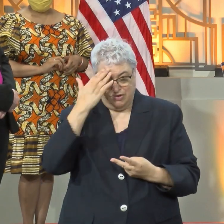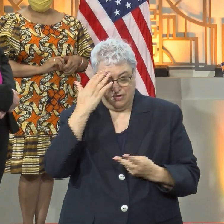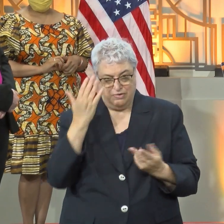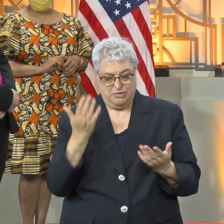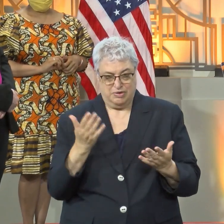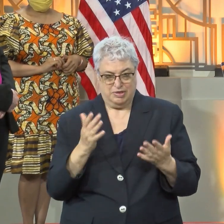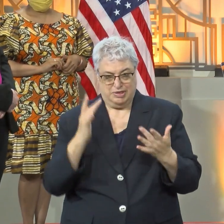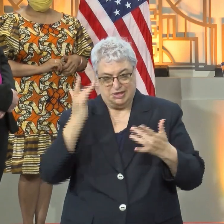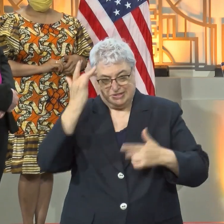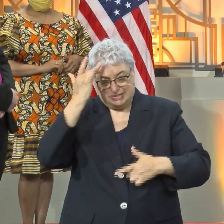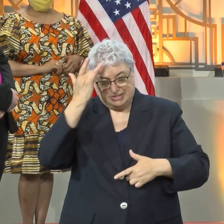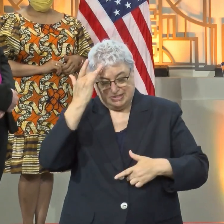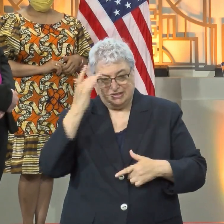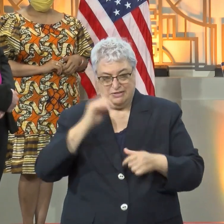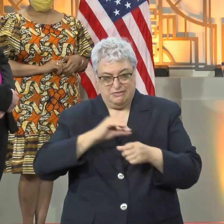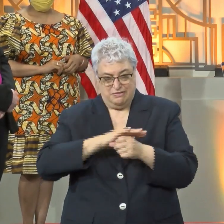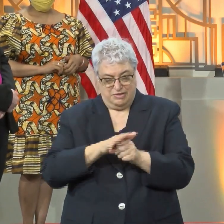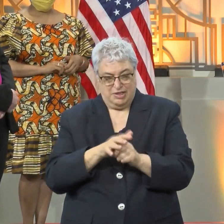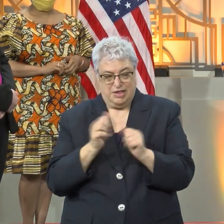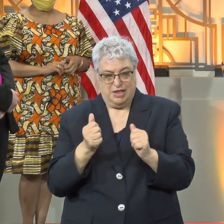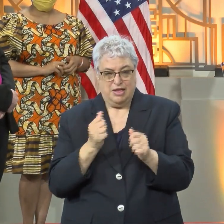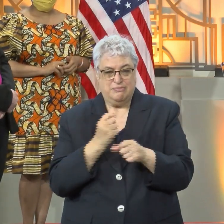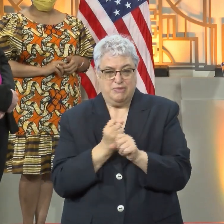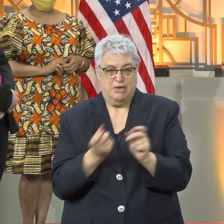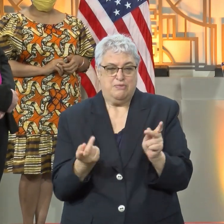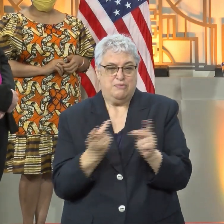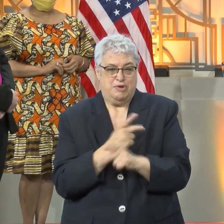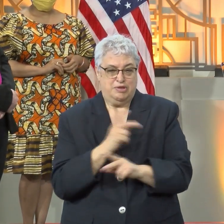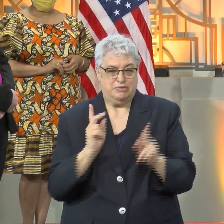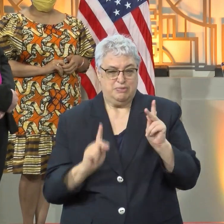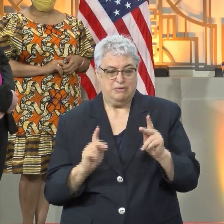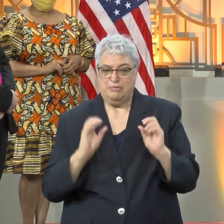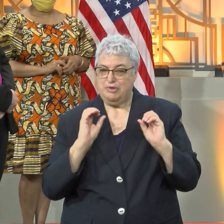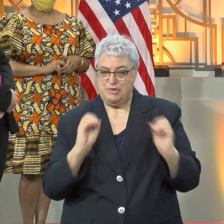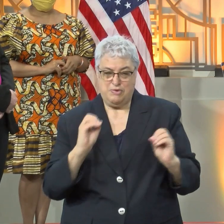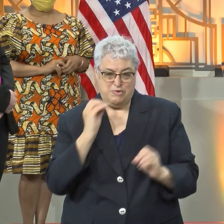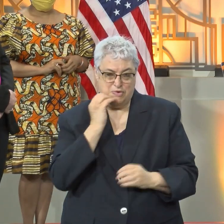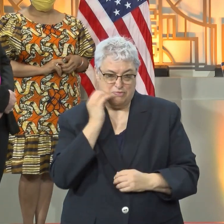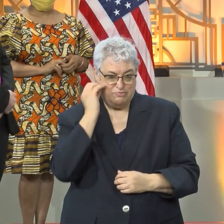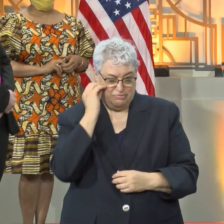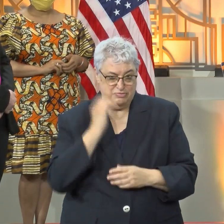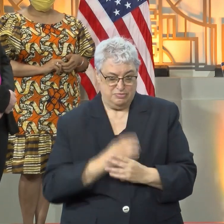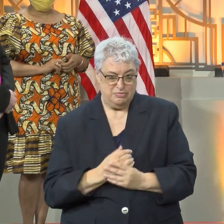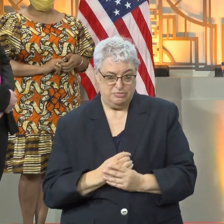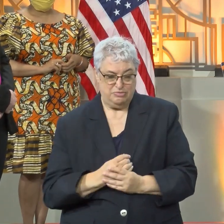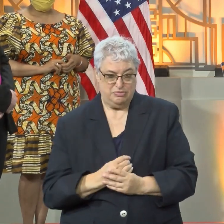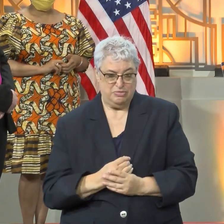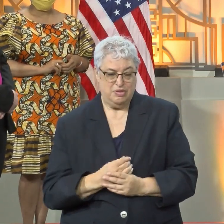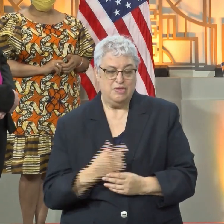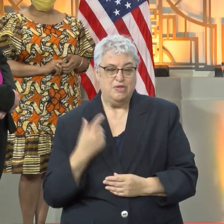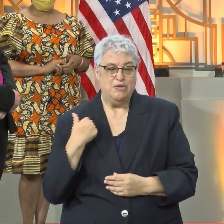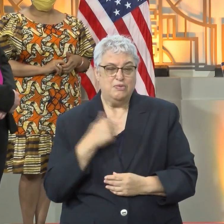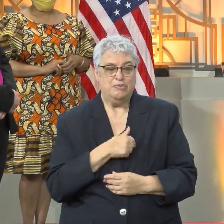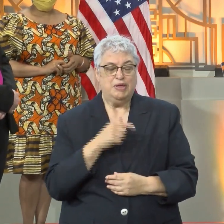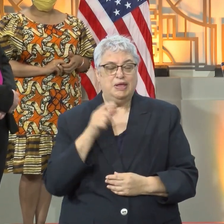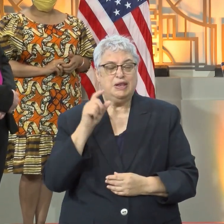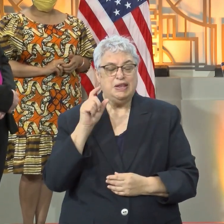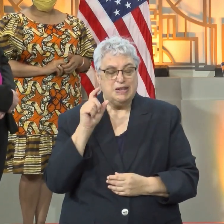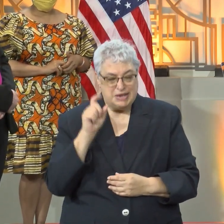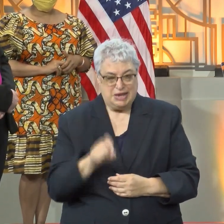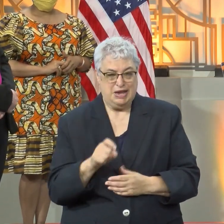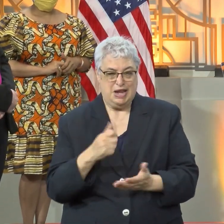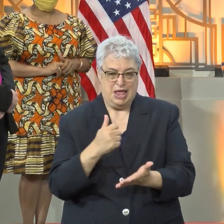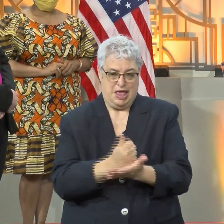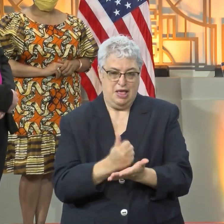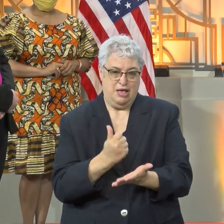this disease, this virus, can be exacerbated when people are homeless. And so we need as much help as we can. And